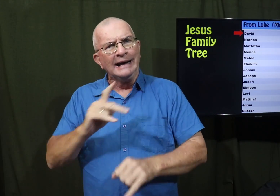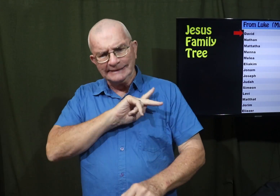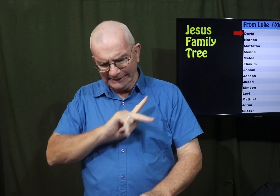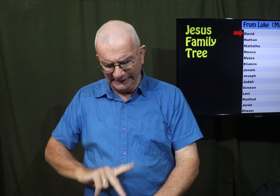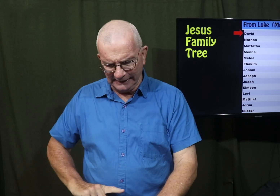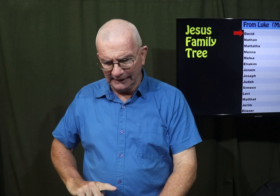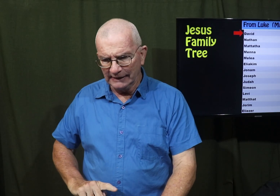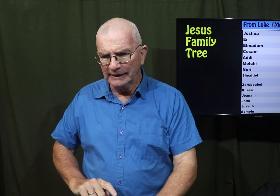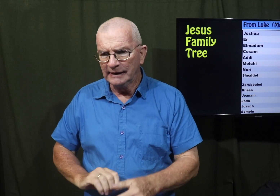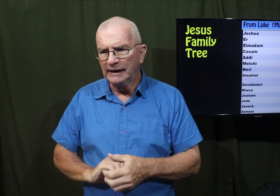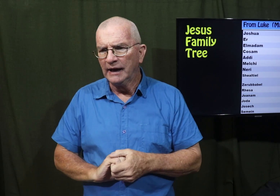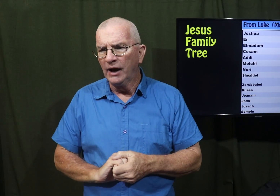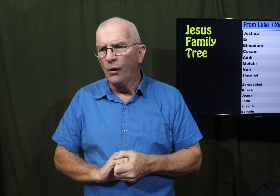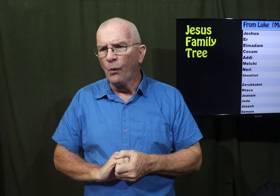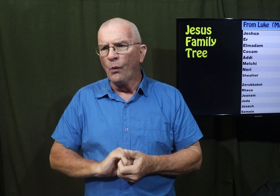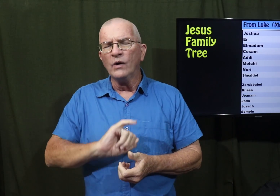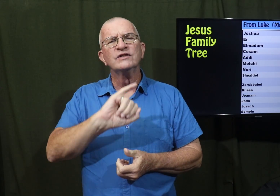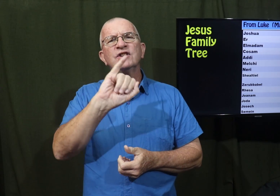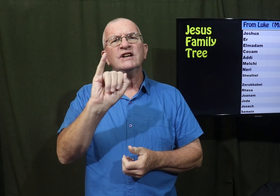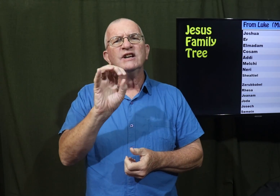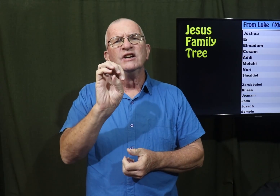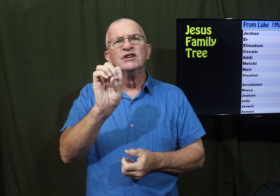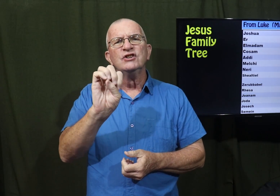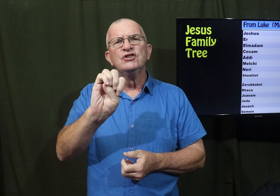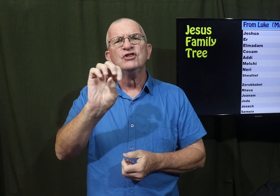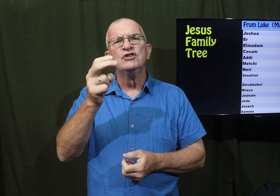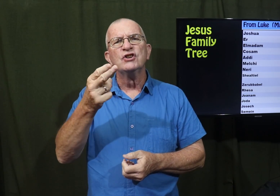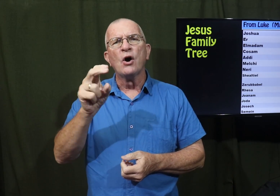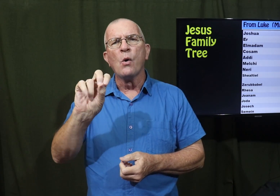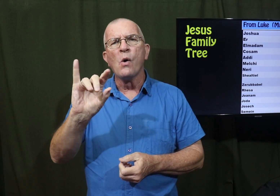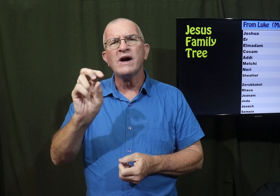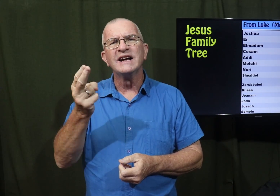and the last king was Joyachin.